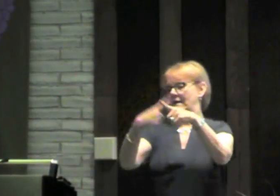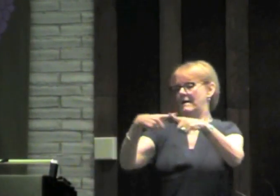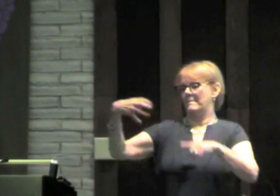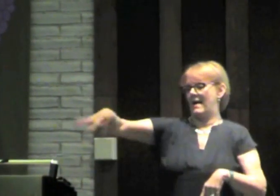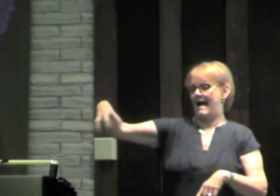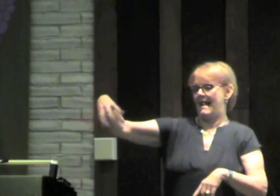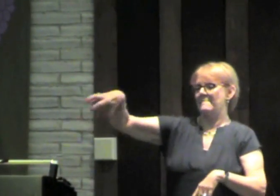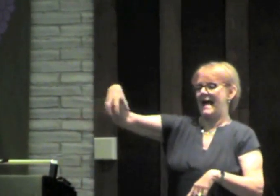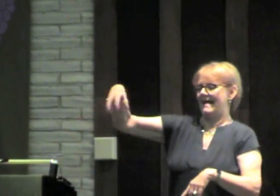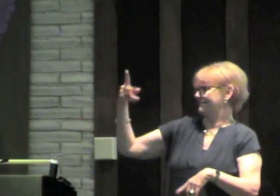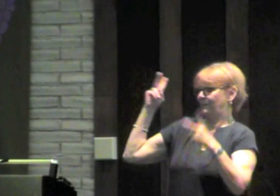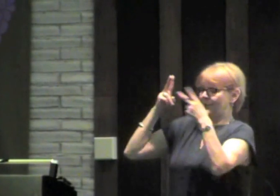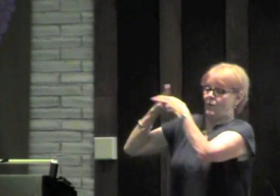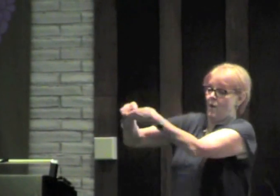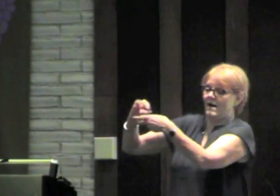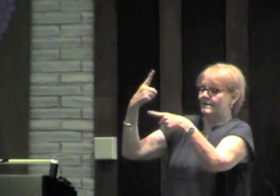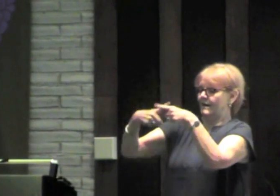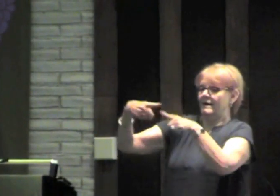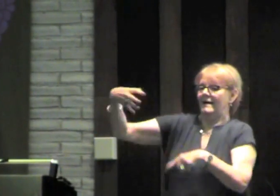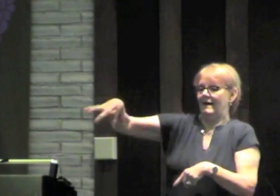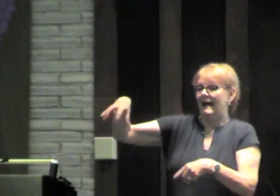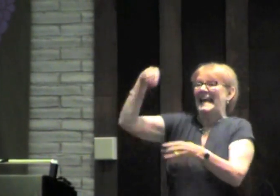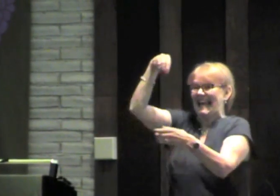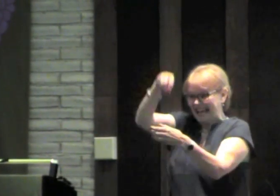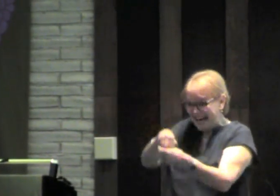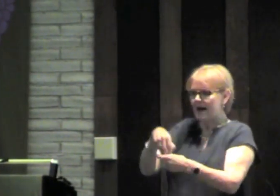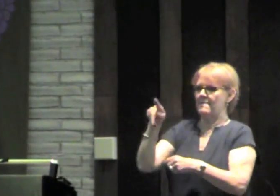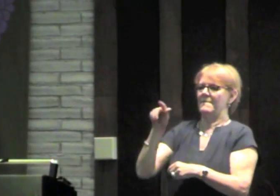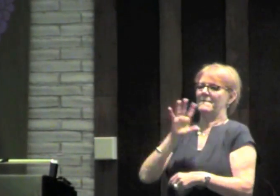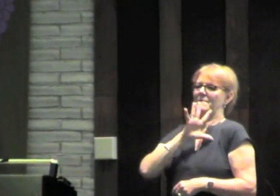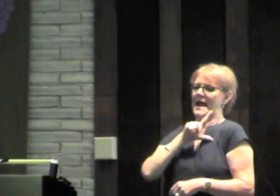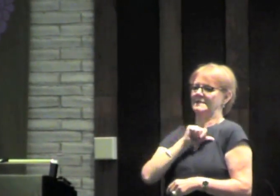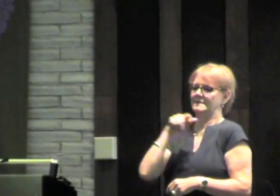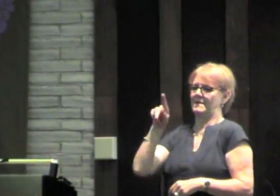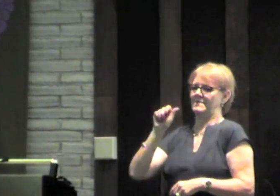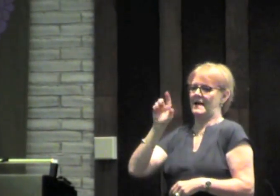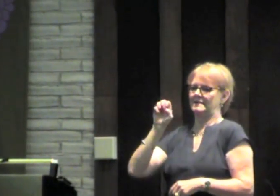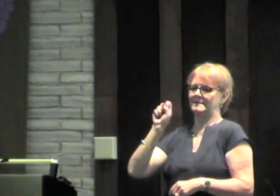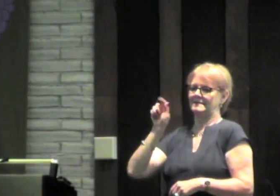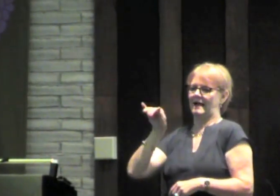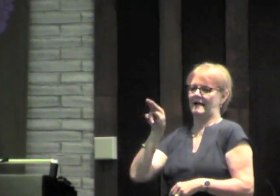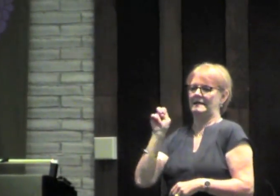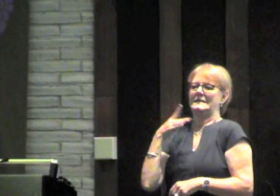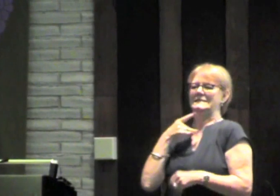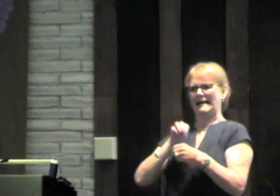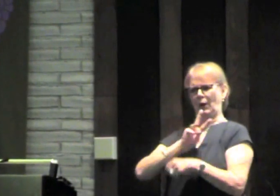Bethlehem. There's lots of different signs. This is one sign for it. It's like shaking bell. But this is, this